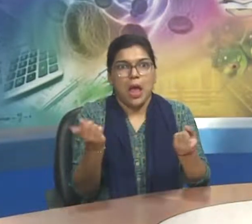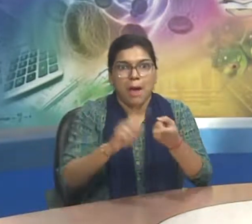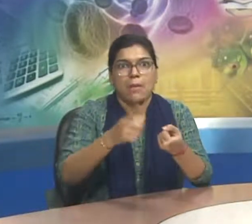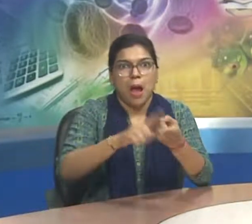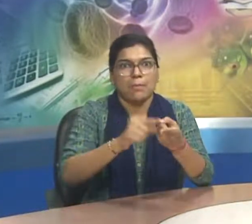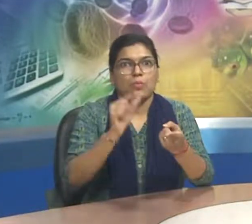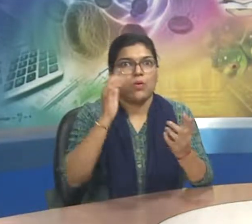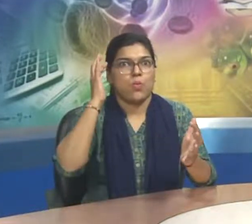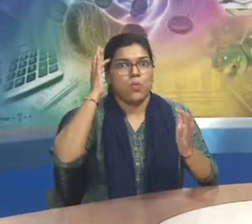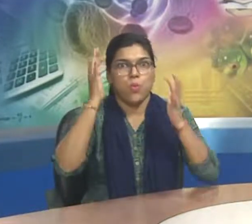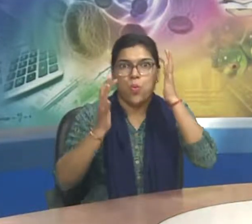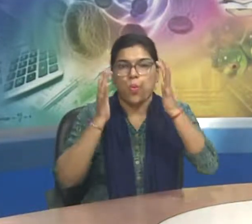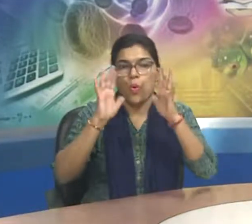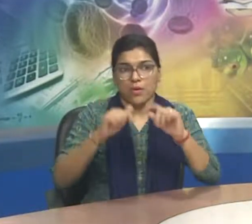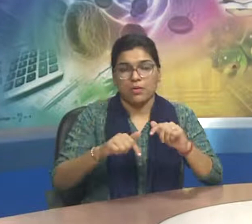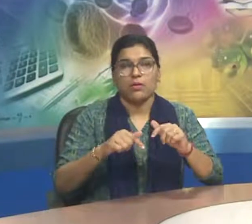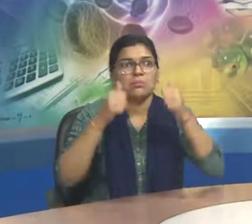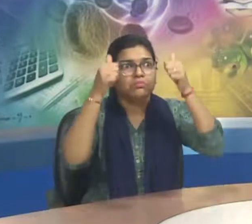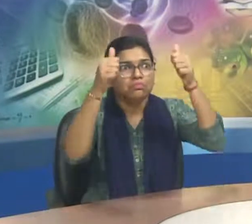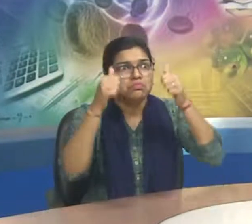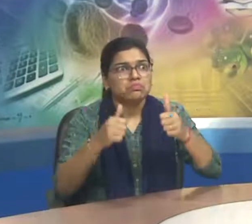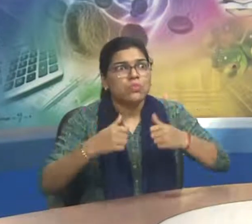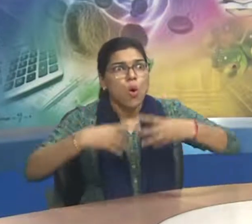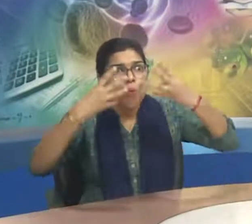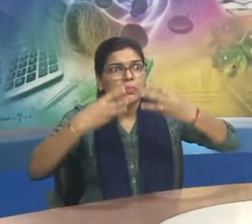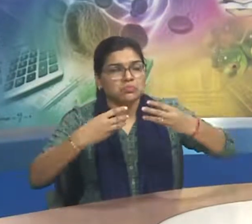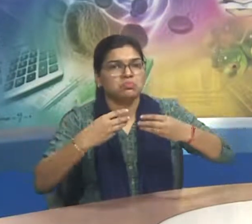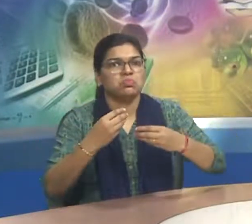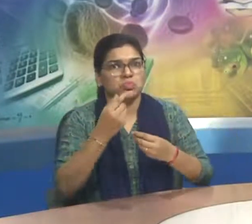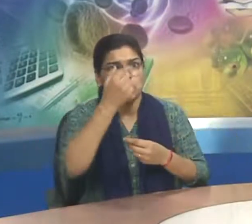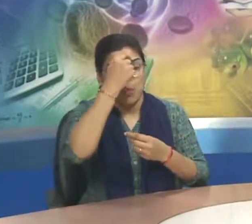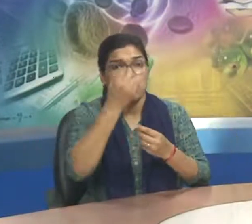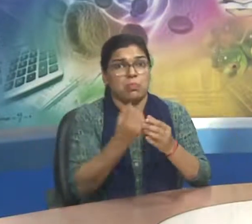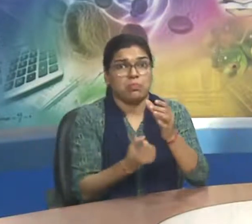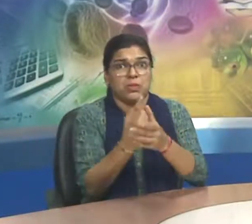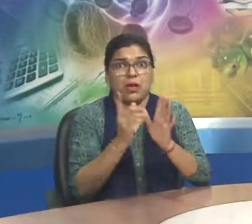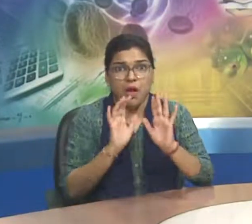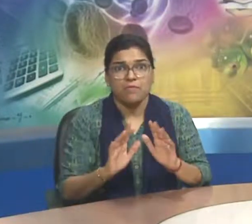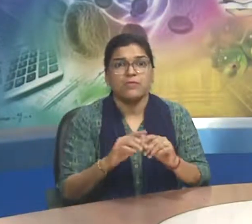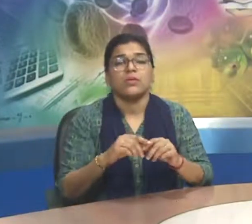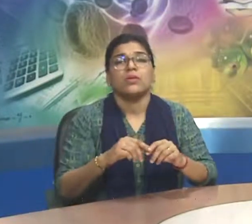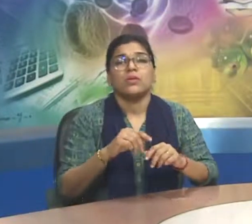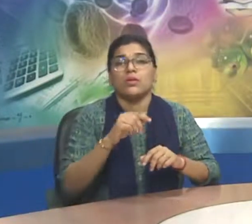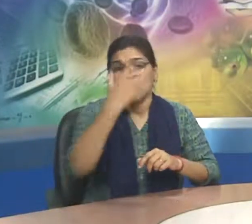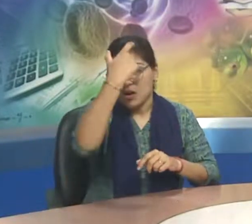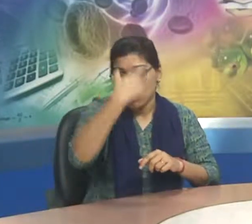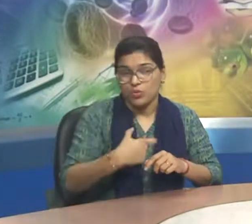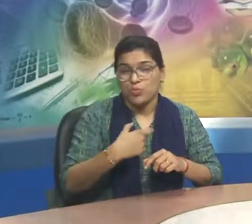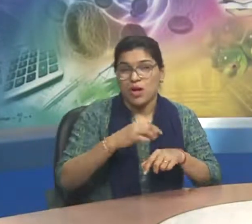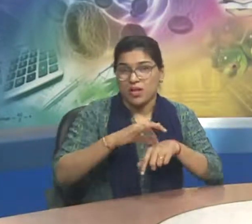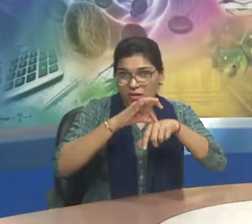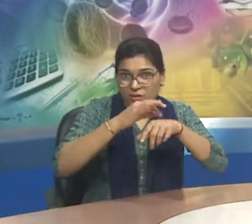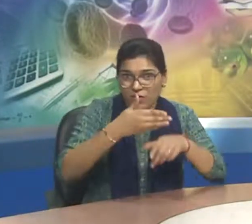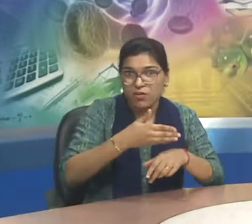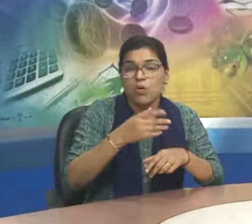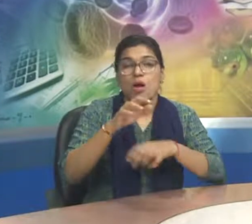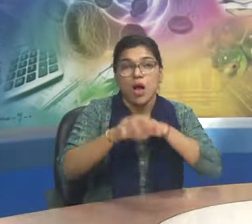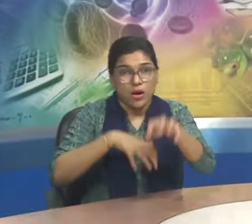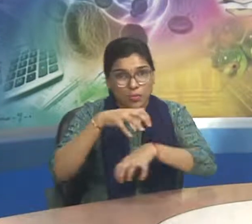And this is becoming a cause of concern, as it is resulting in